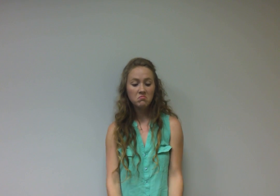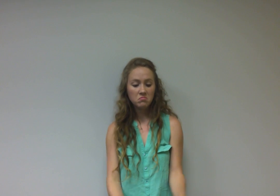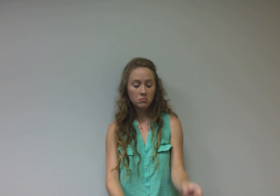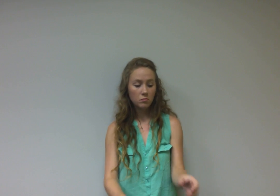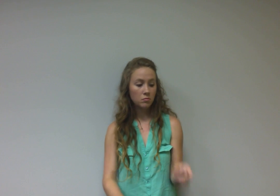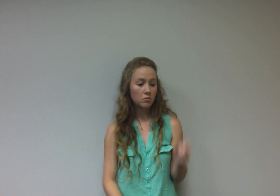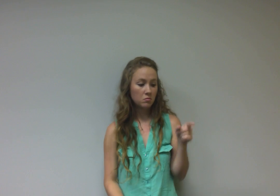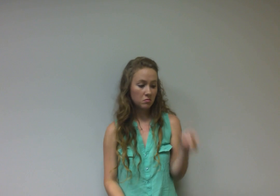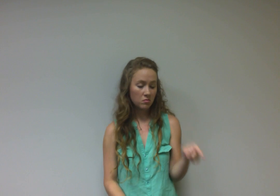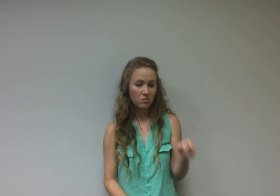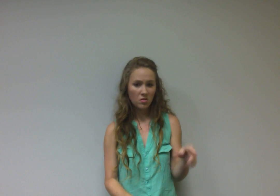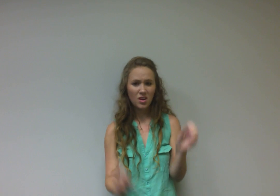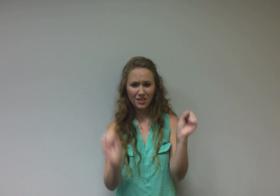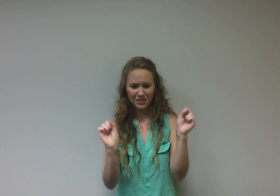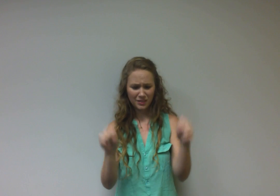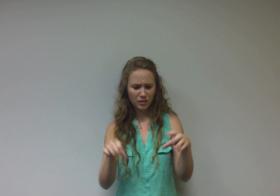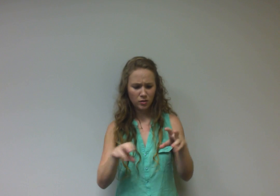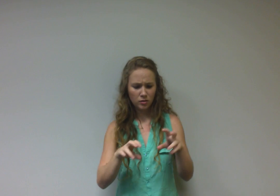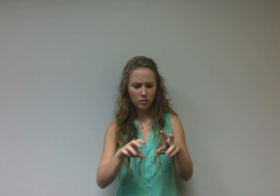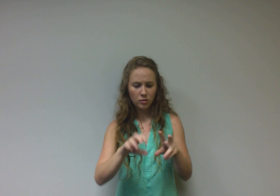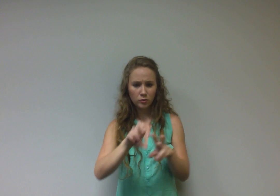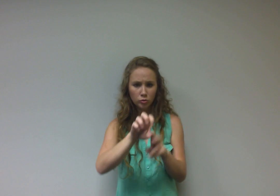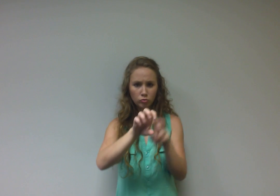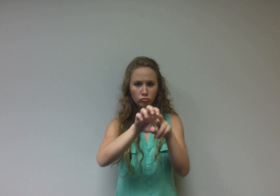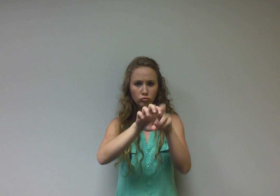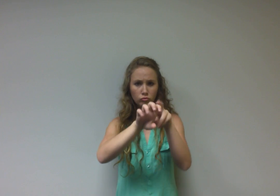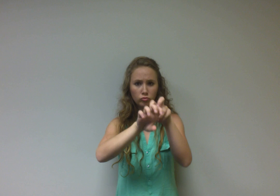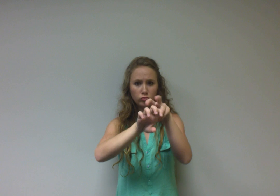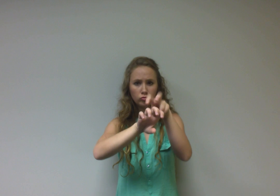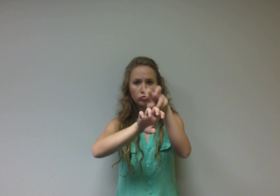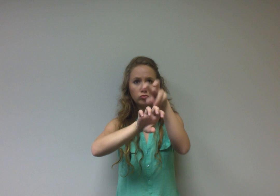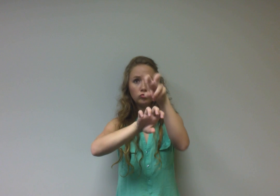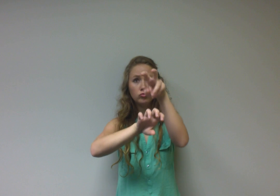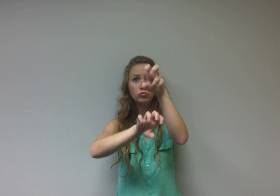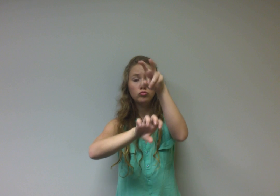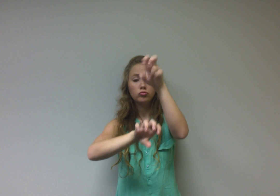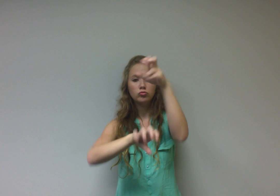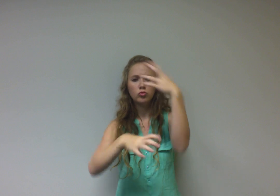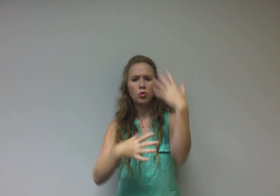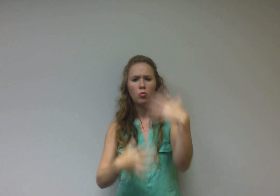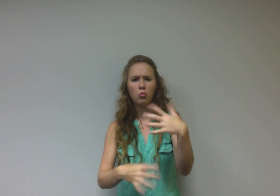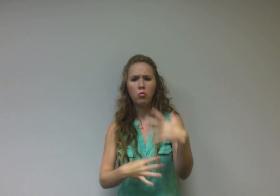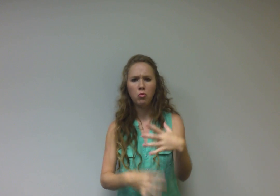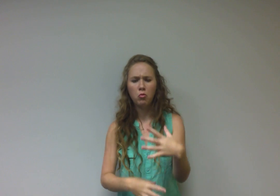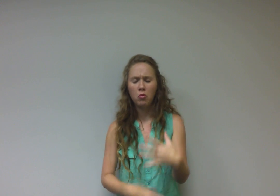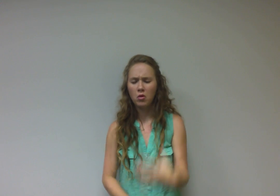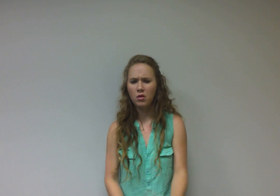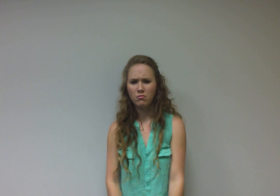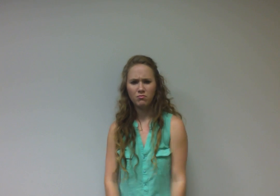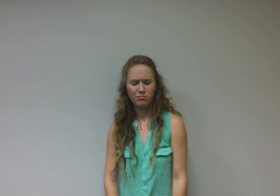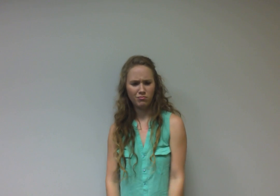is hard, but the rest is as flexible as rubber, and each side can move independently.